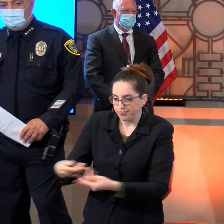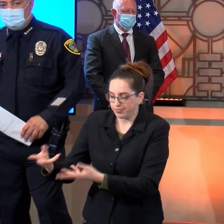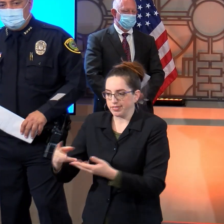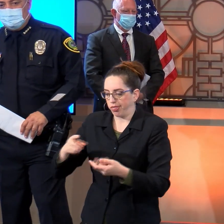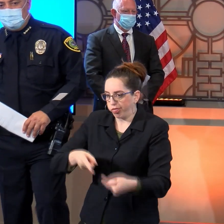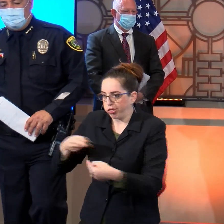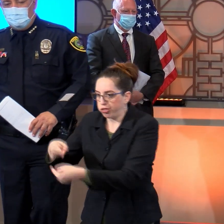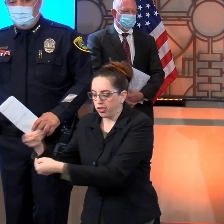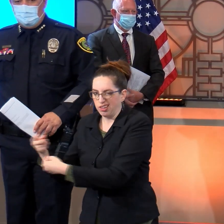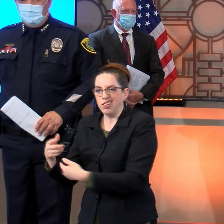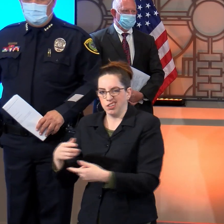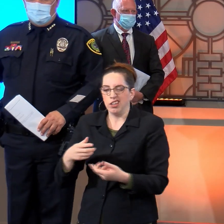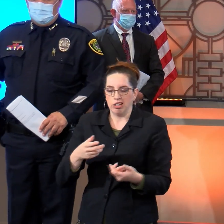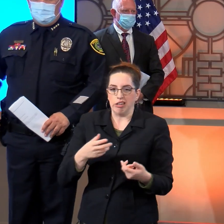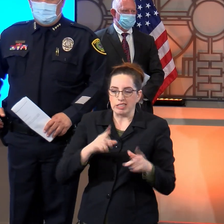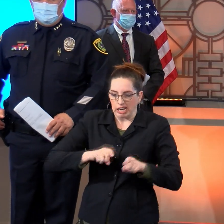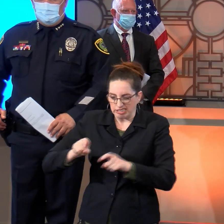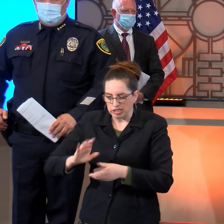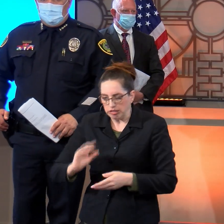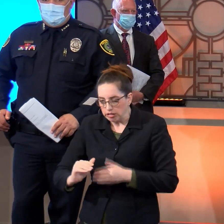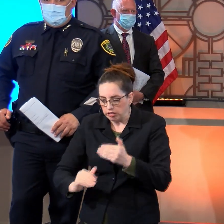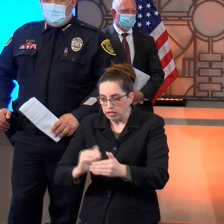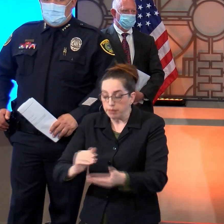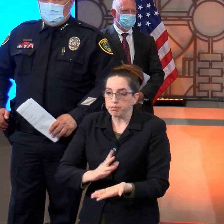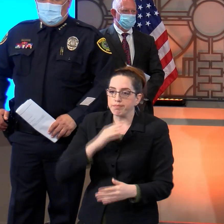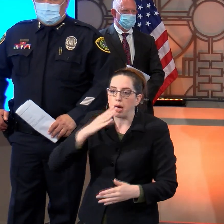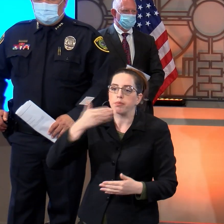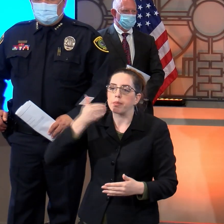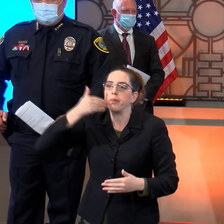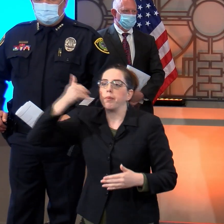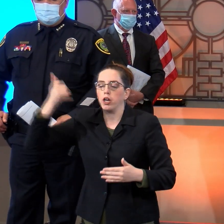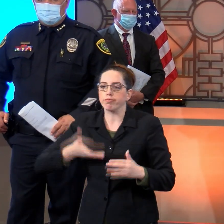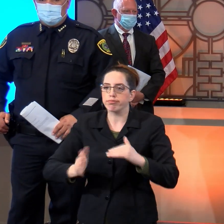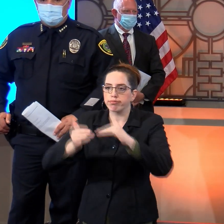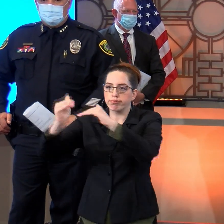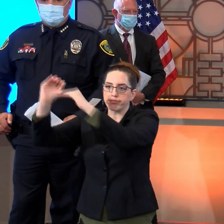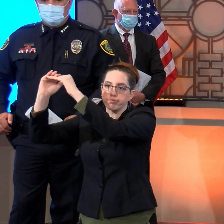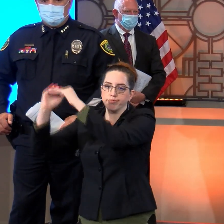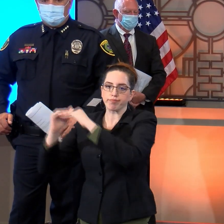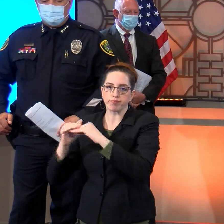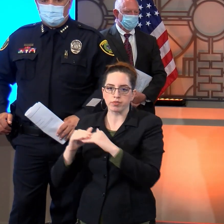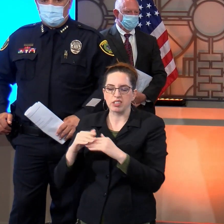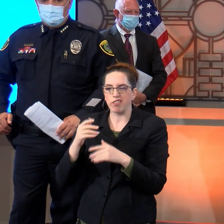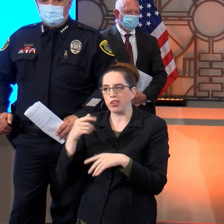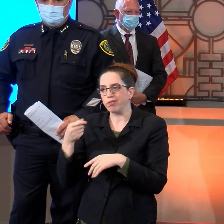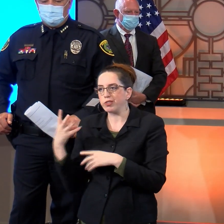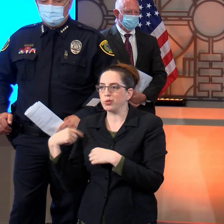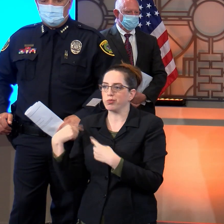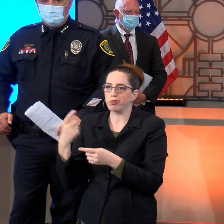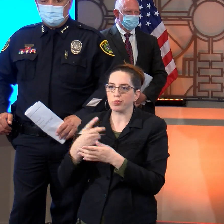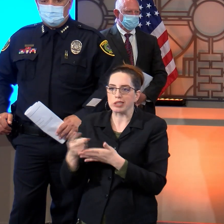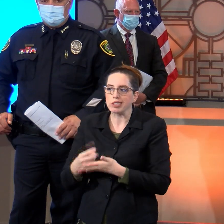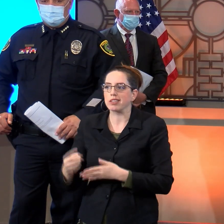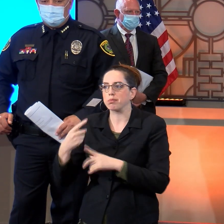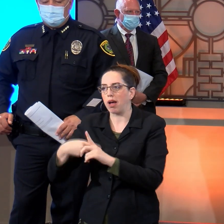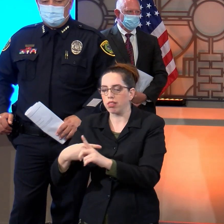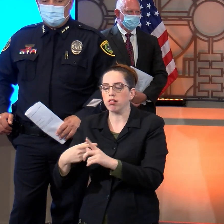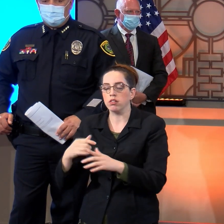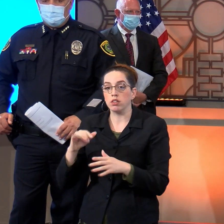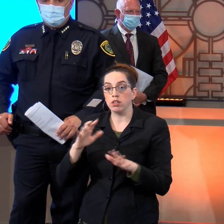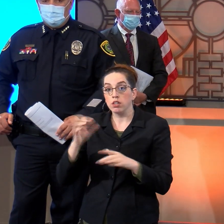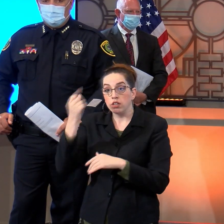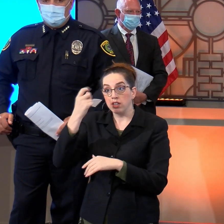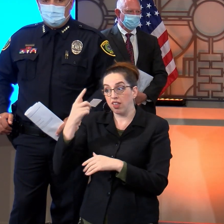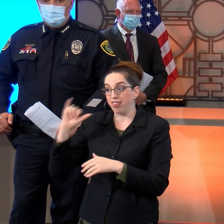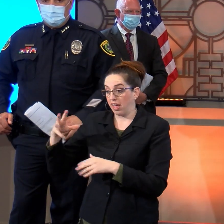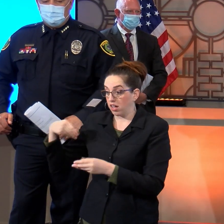testing capacity ramp up in Houston and in Harris County over the last weeks and months now. That